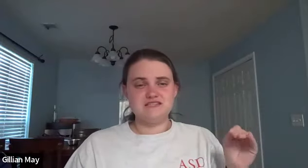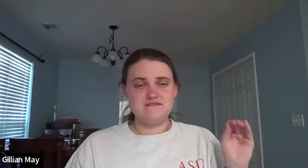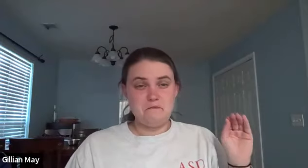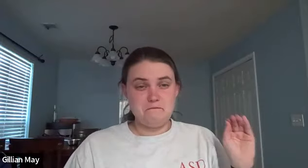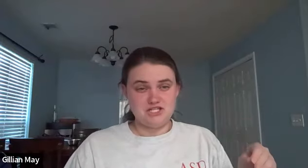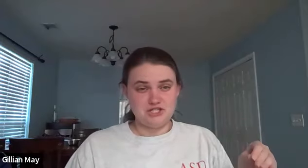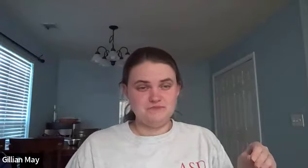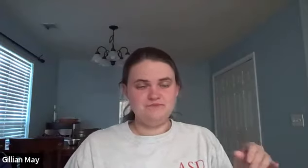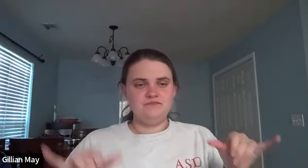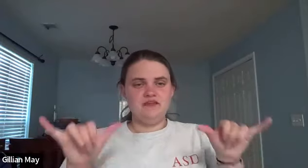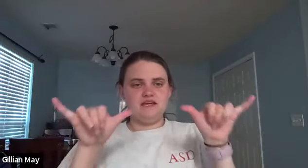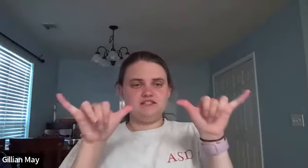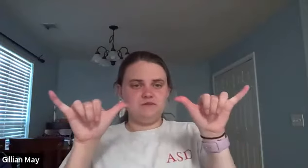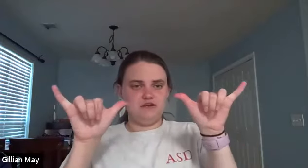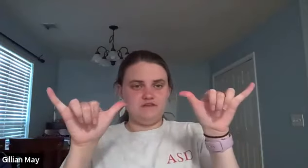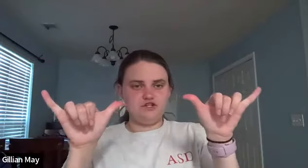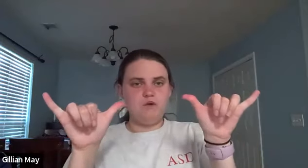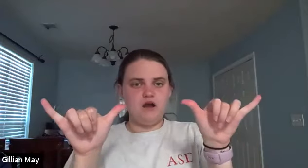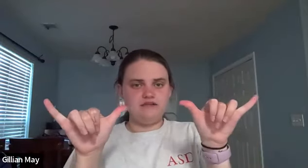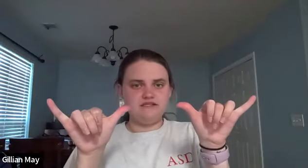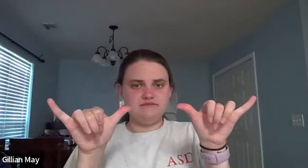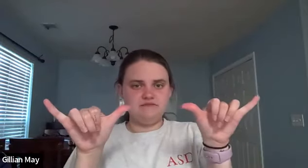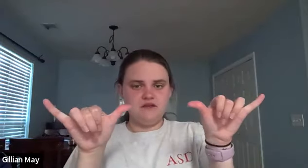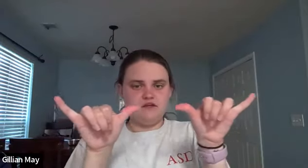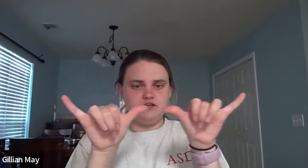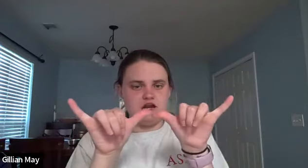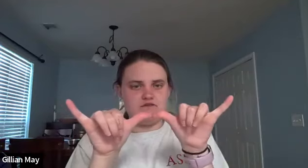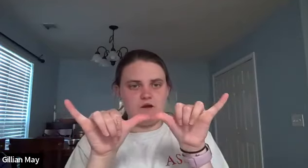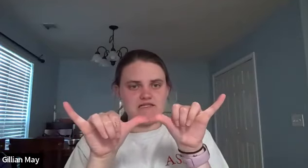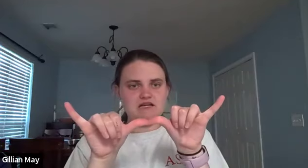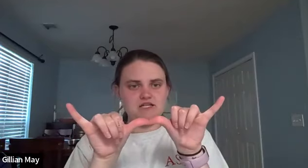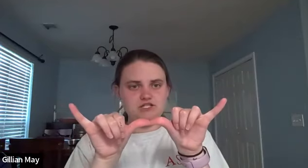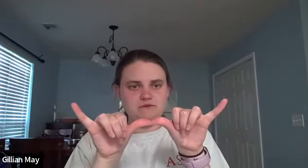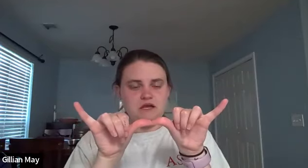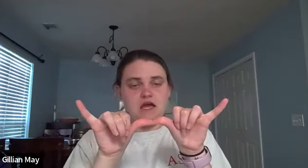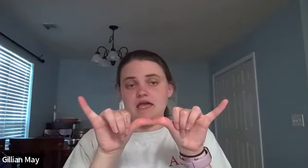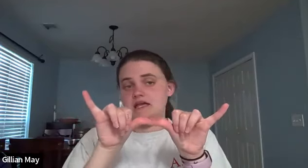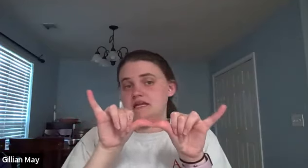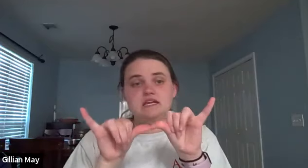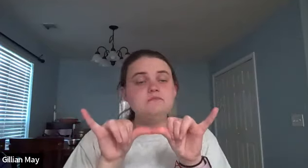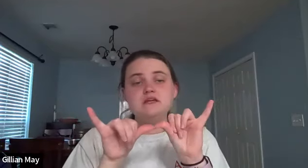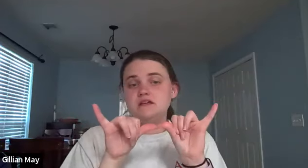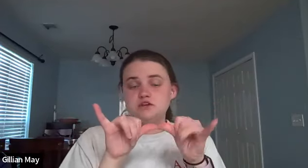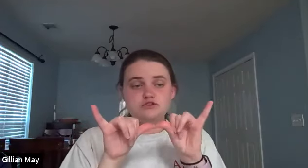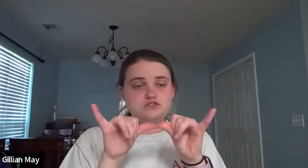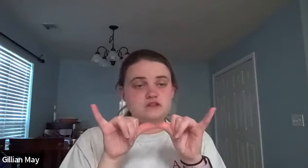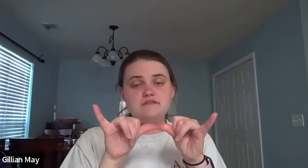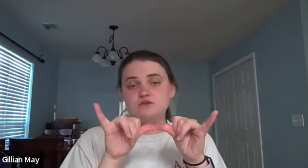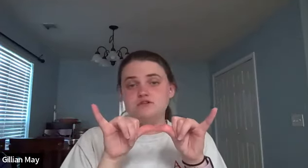sign for measure. And it's going to be, you're going to have two Y's. You're going to have your Y's touch. And it can be your left or your right,